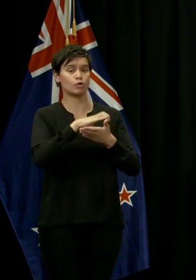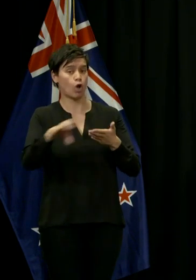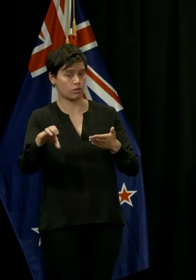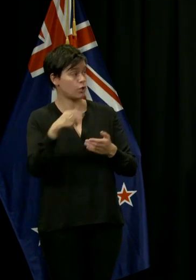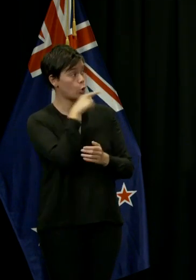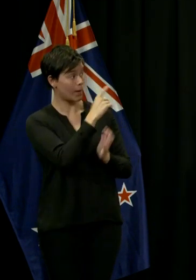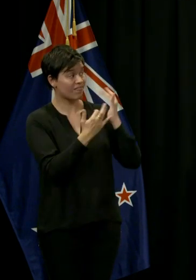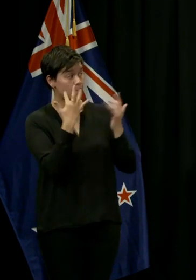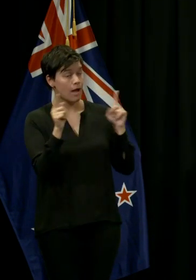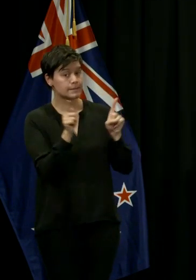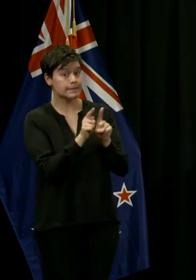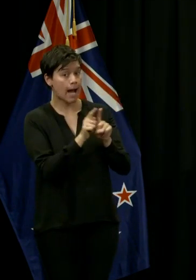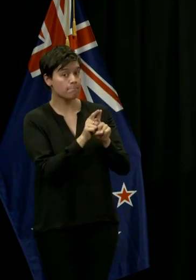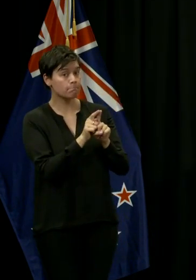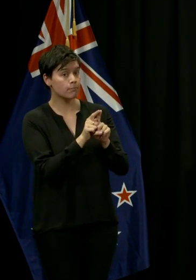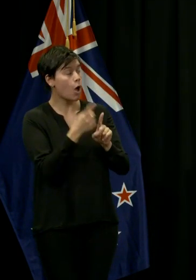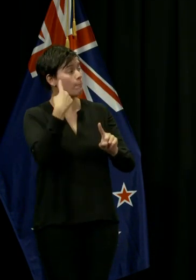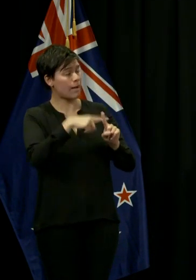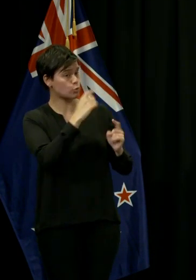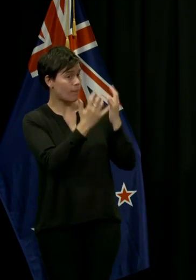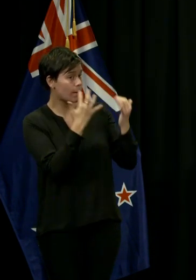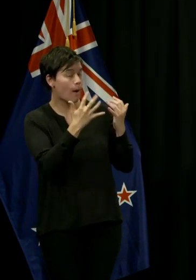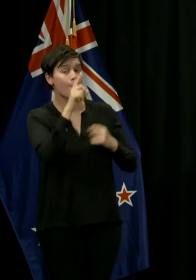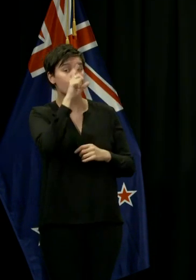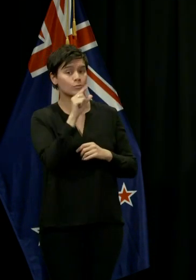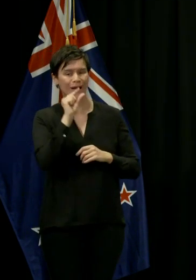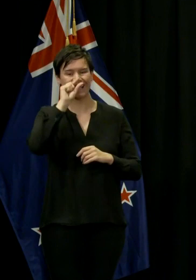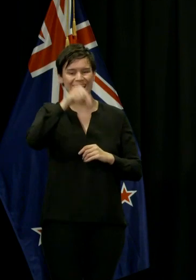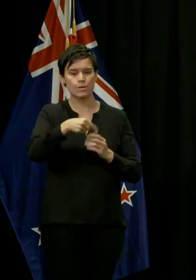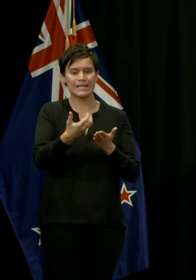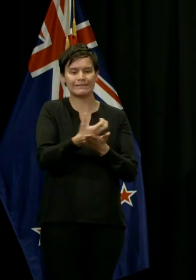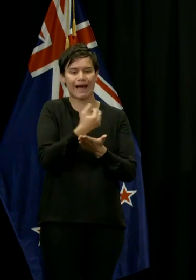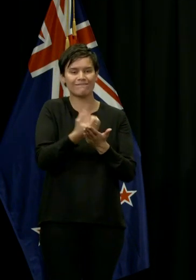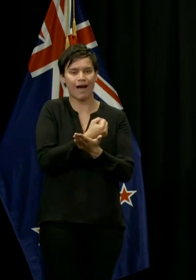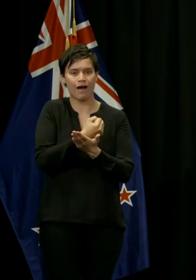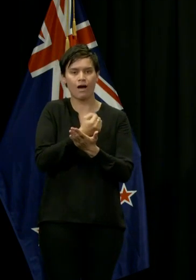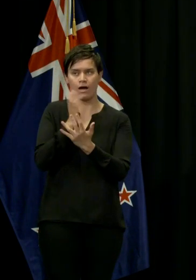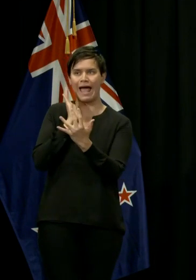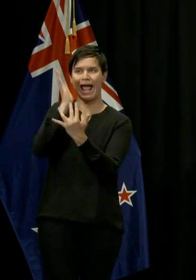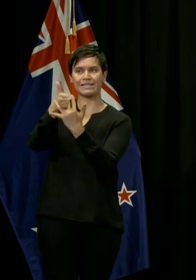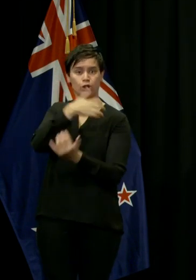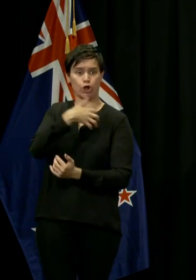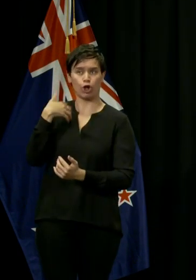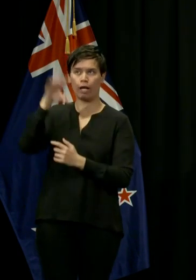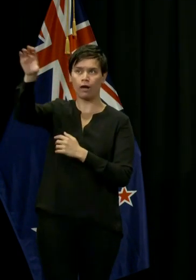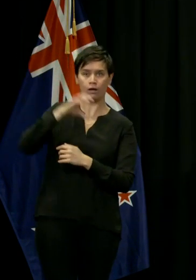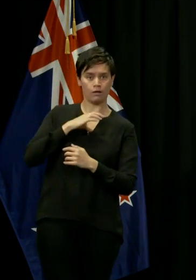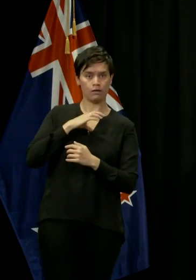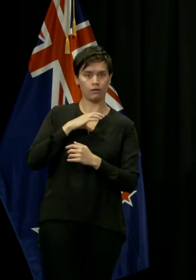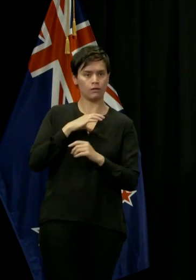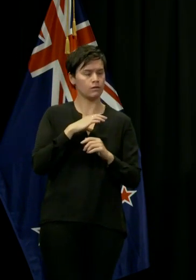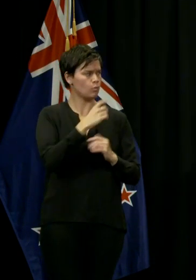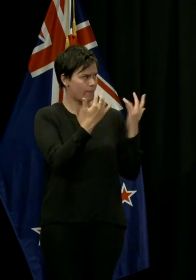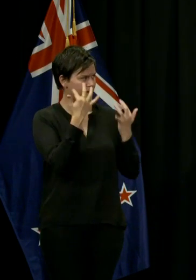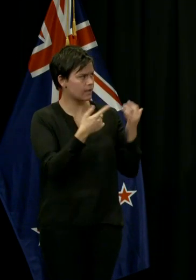are you considering letting people access their KiwiSavers early to draw down on the savings? Yeah, but we're keeping all options on the table. Obviously, we